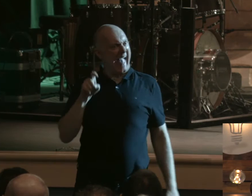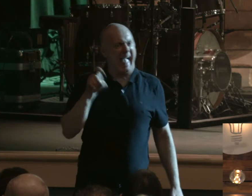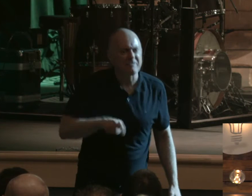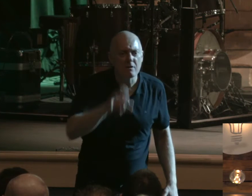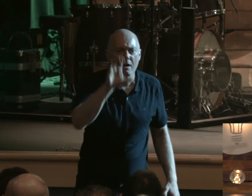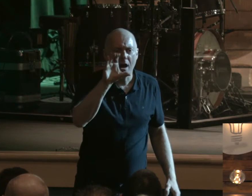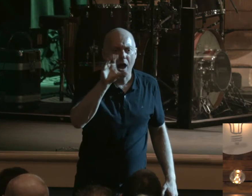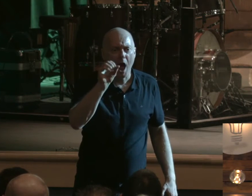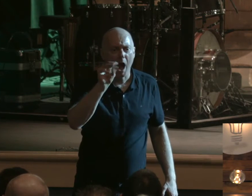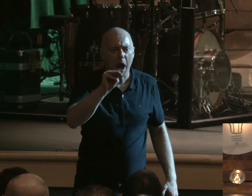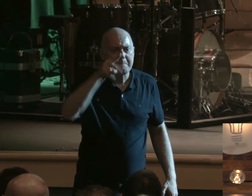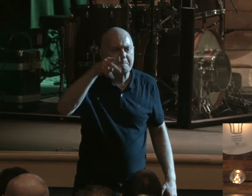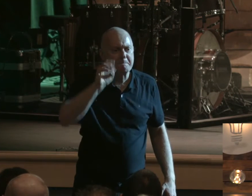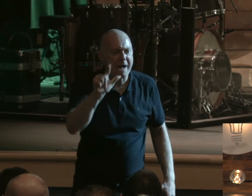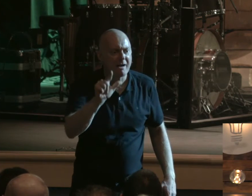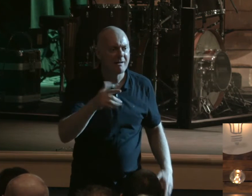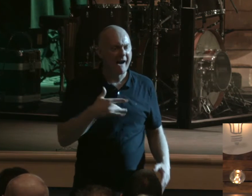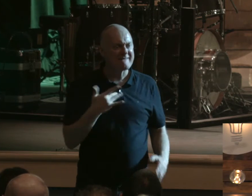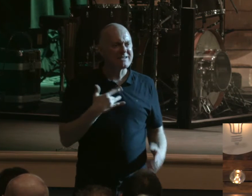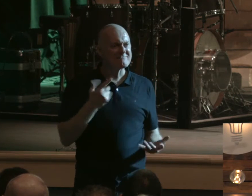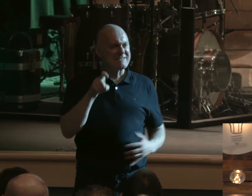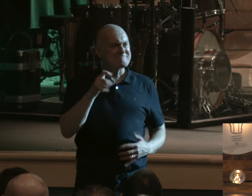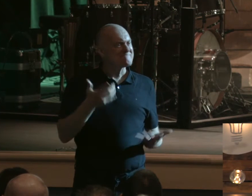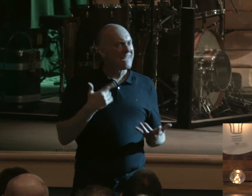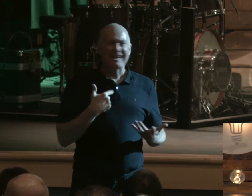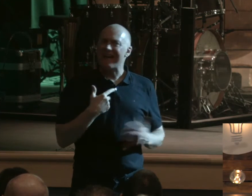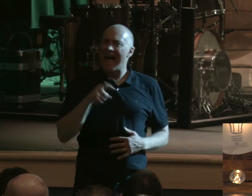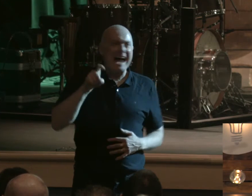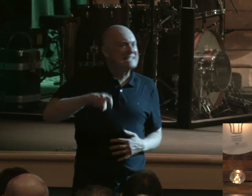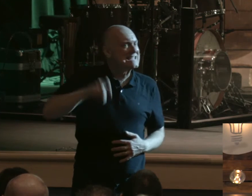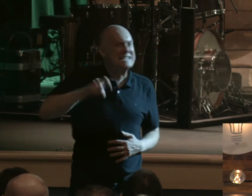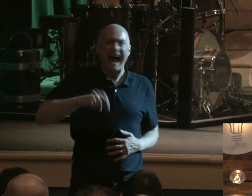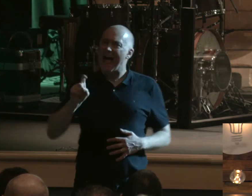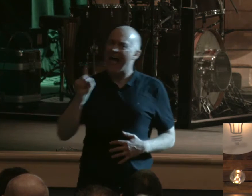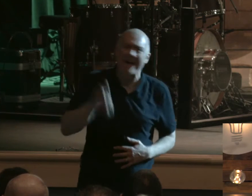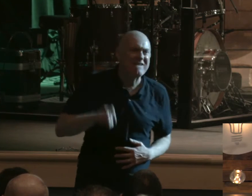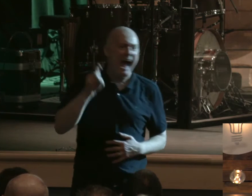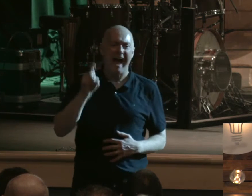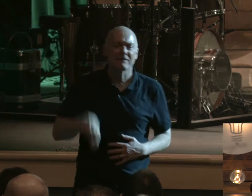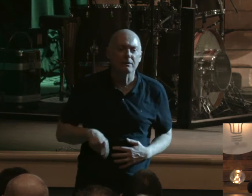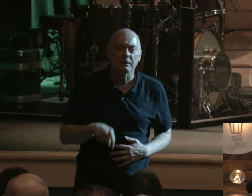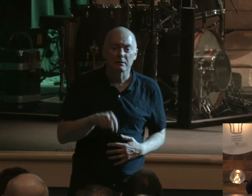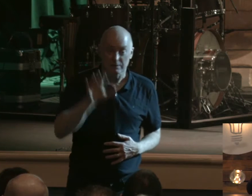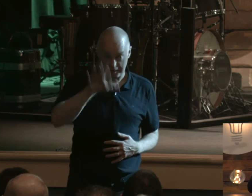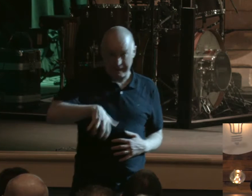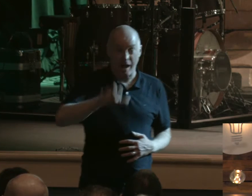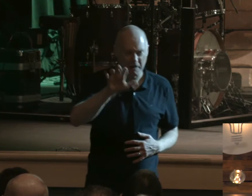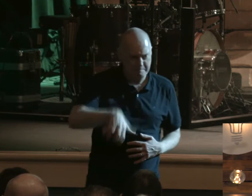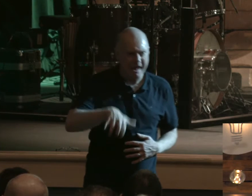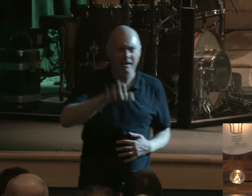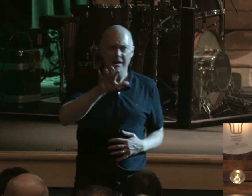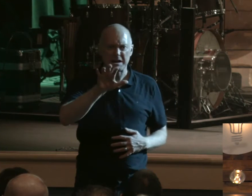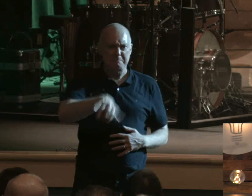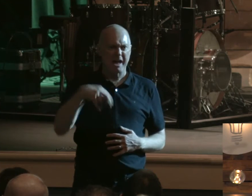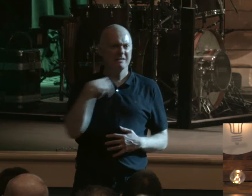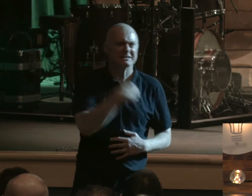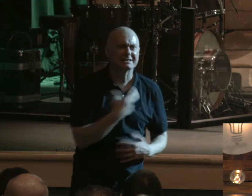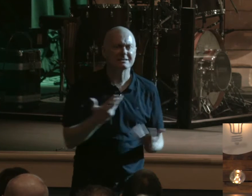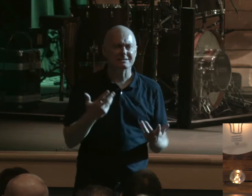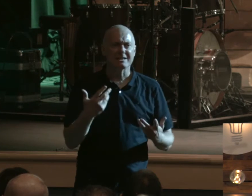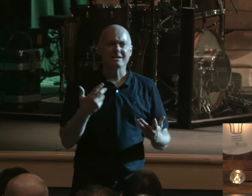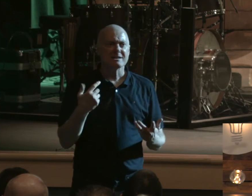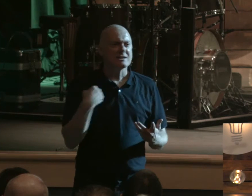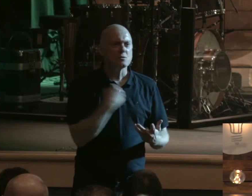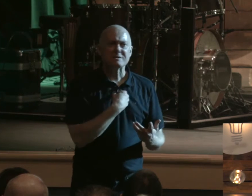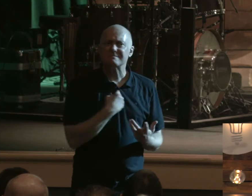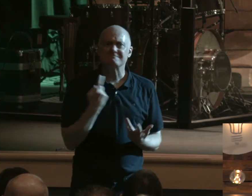some translations use that word as well. In this sense, the love of Christ compels us. It brings